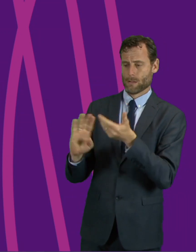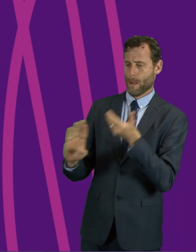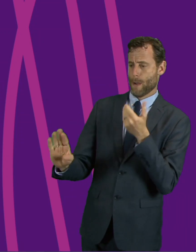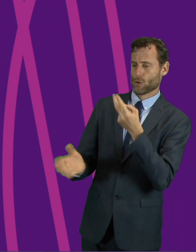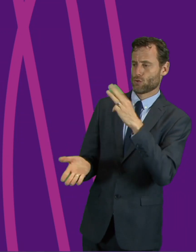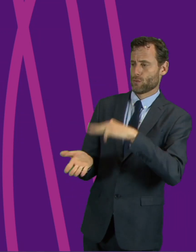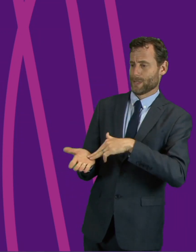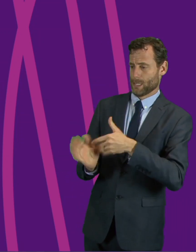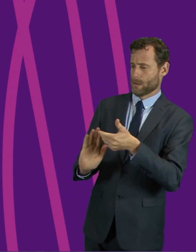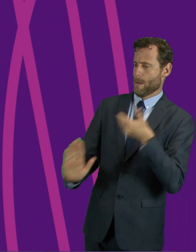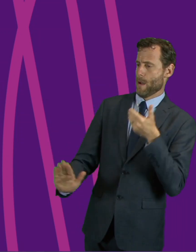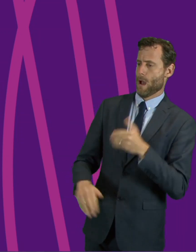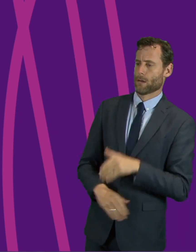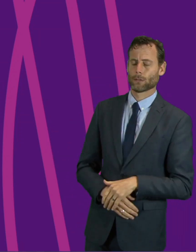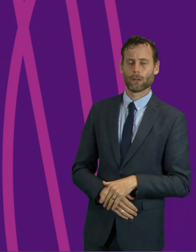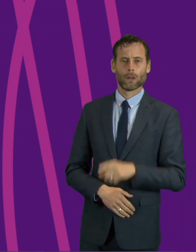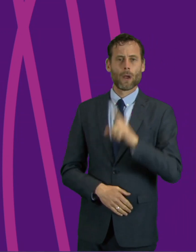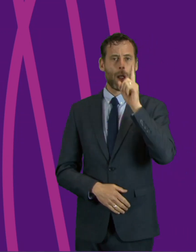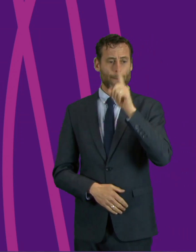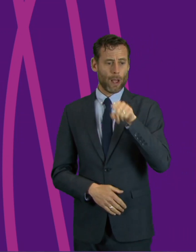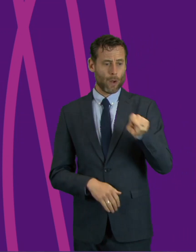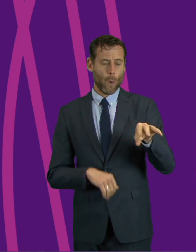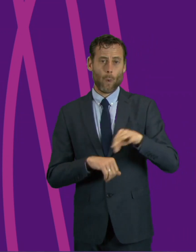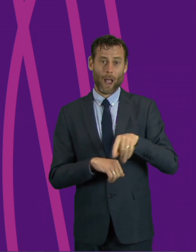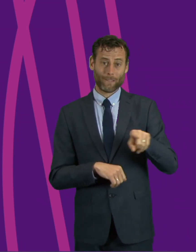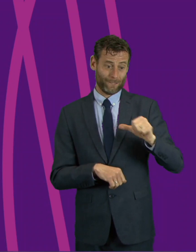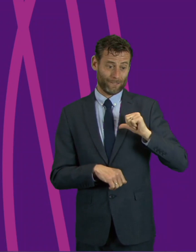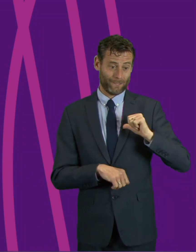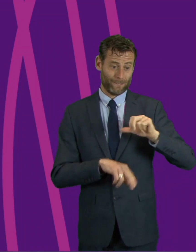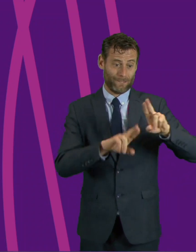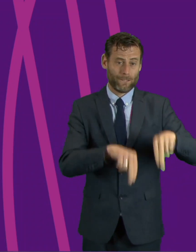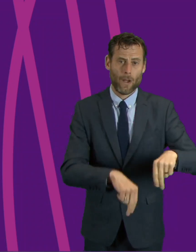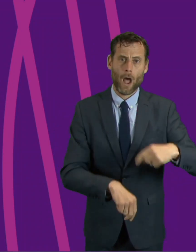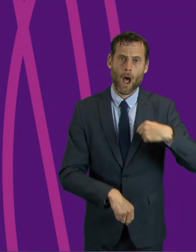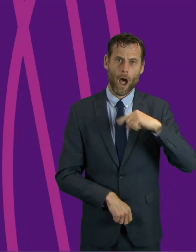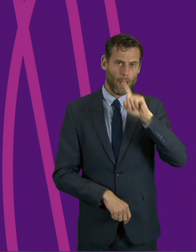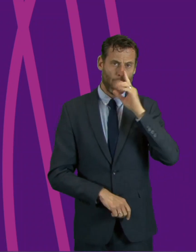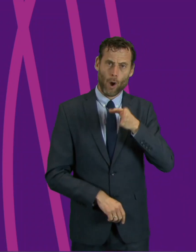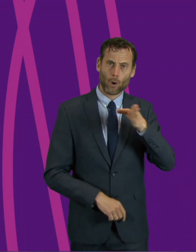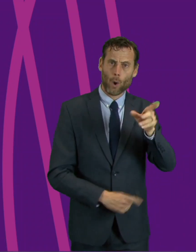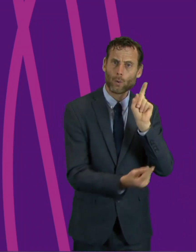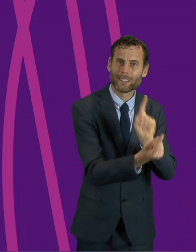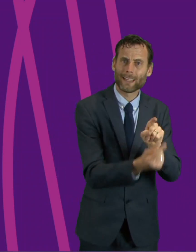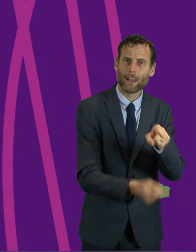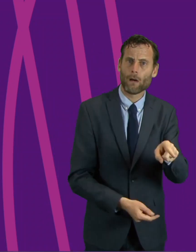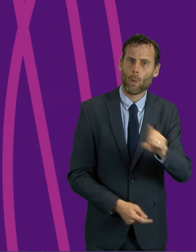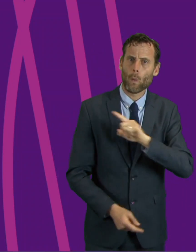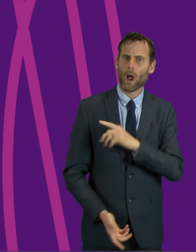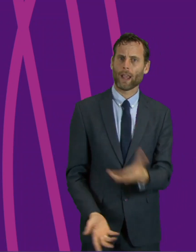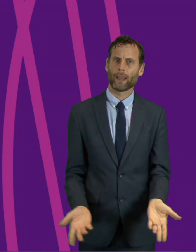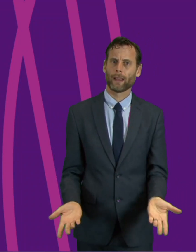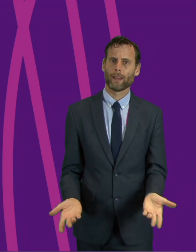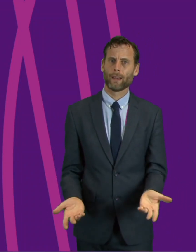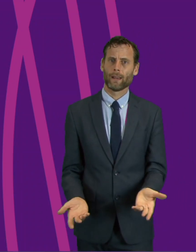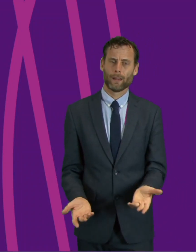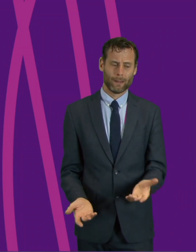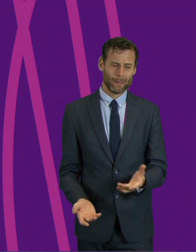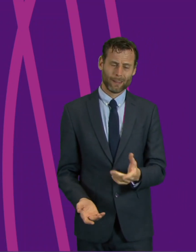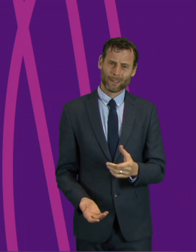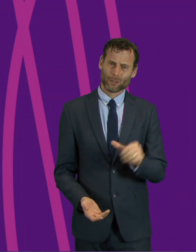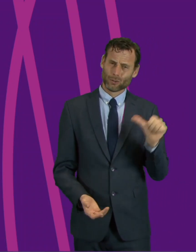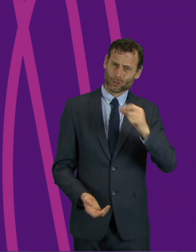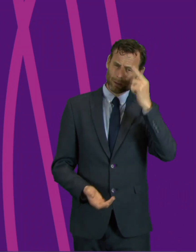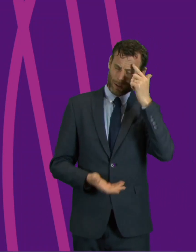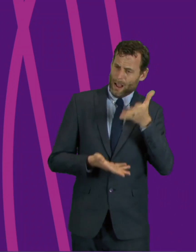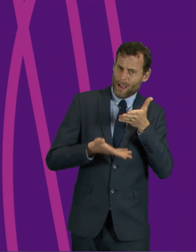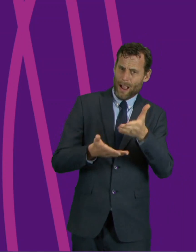his wife in the final stages of her life? Surely there is a practical solution to allow those situations not to happen. That could